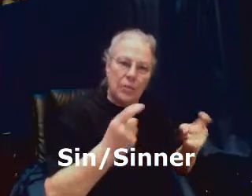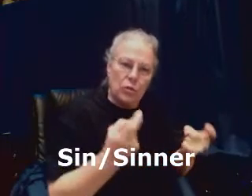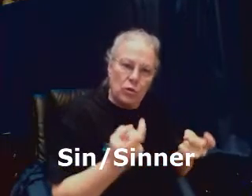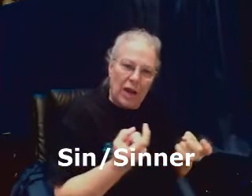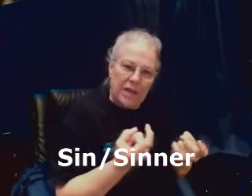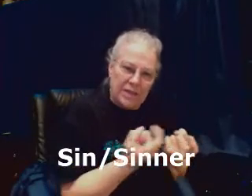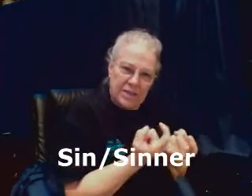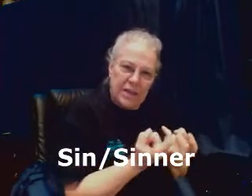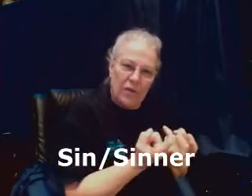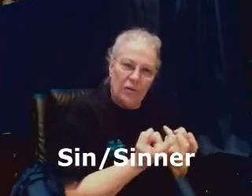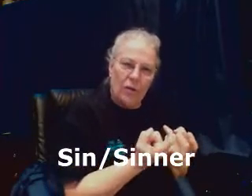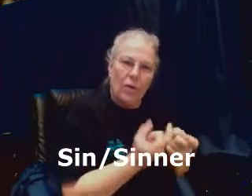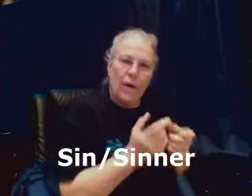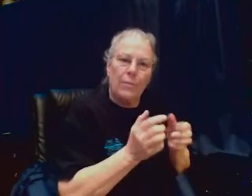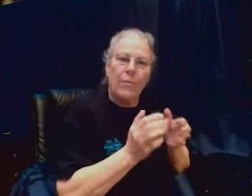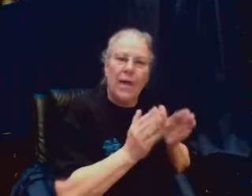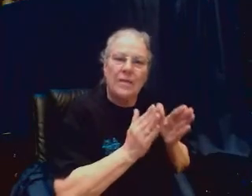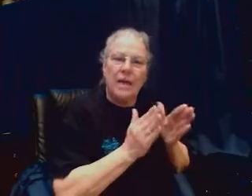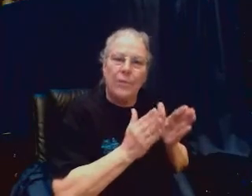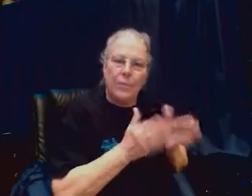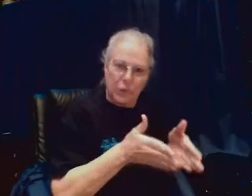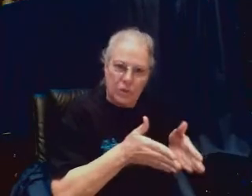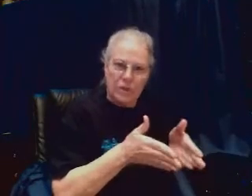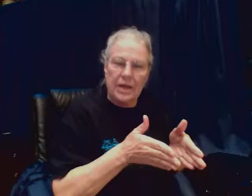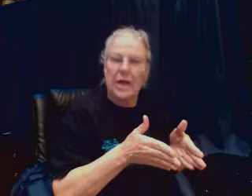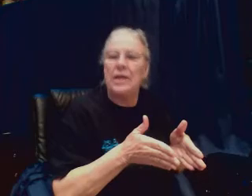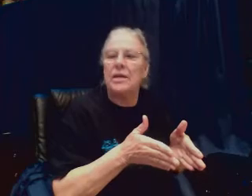you do a sinner, though, it has a person ending.